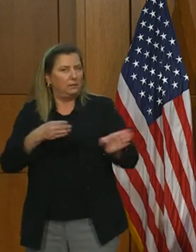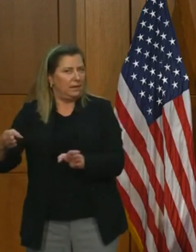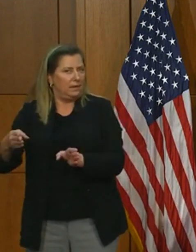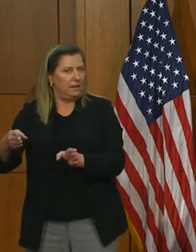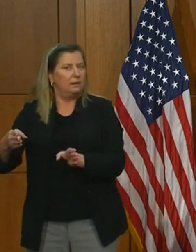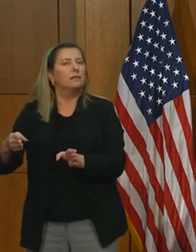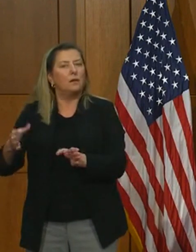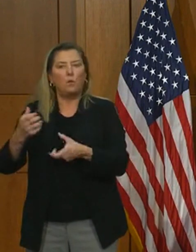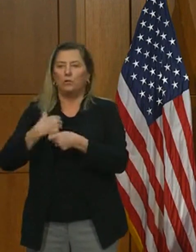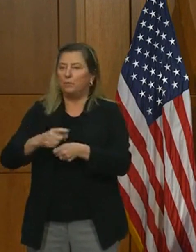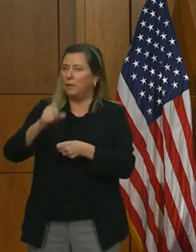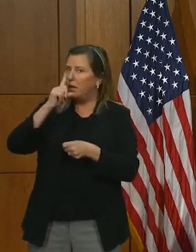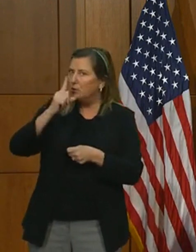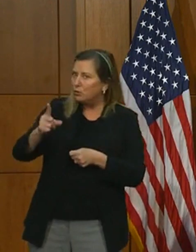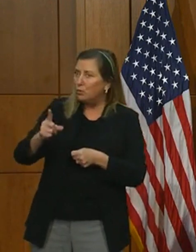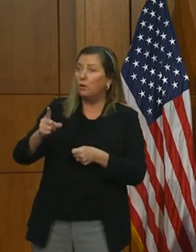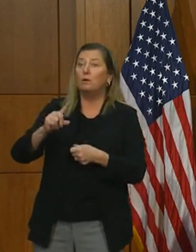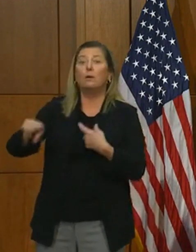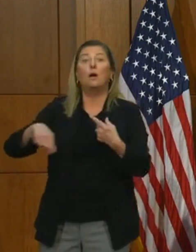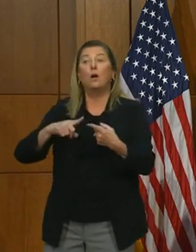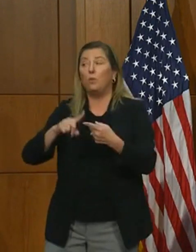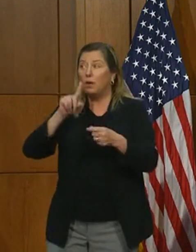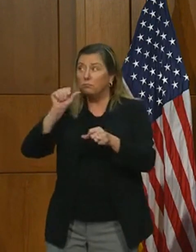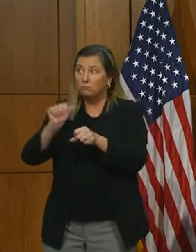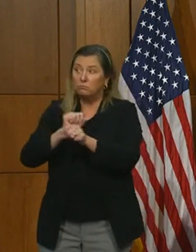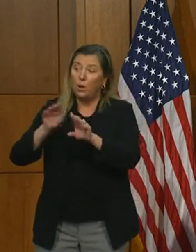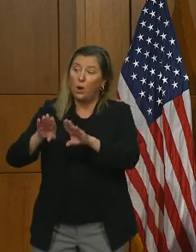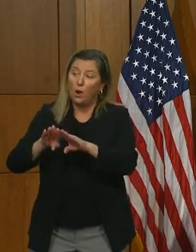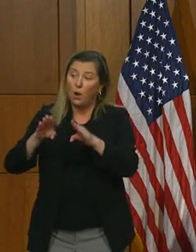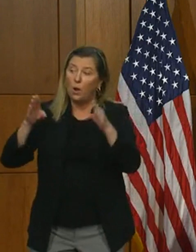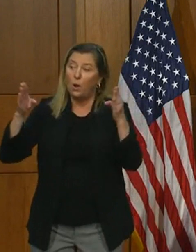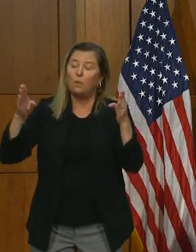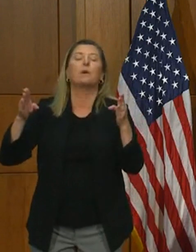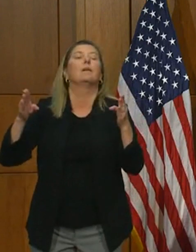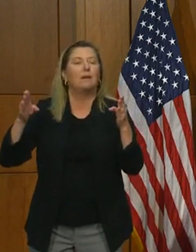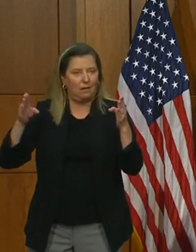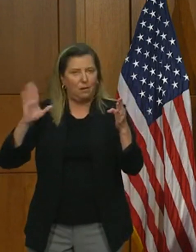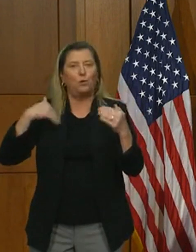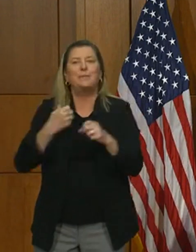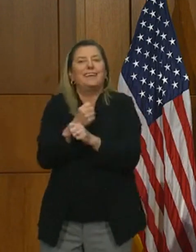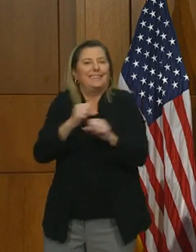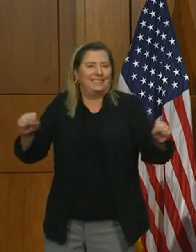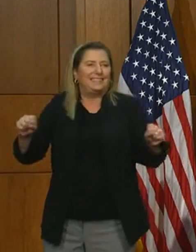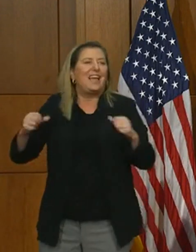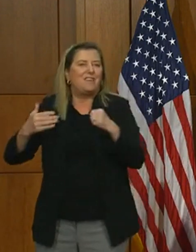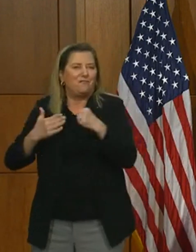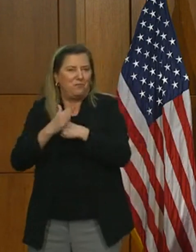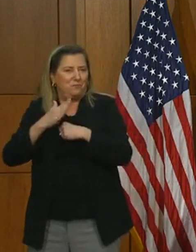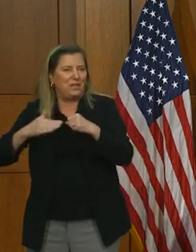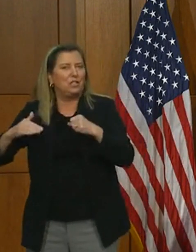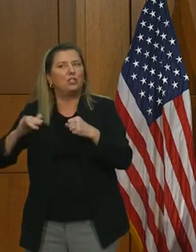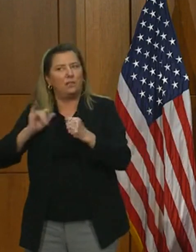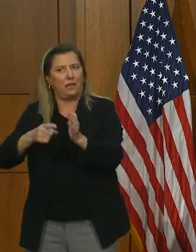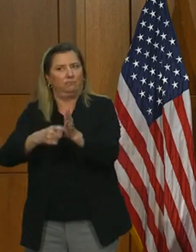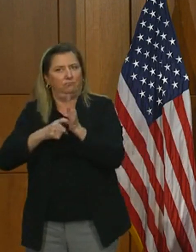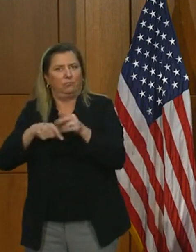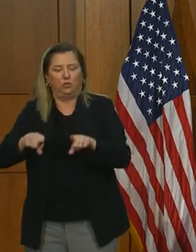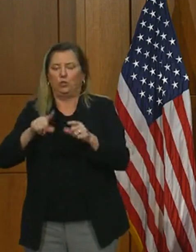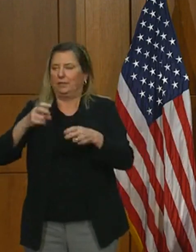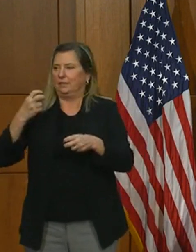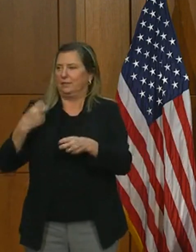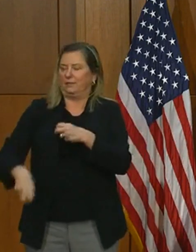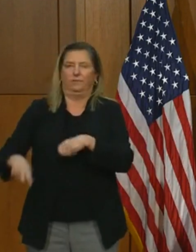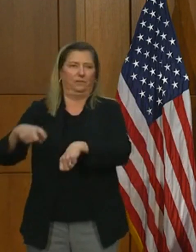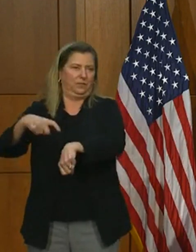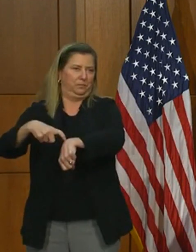to ensure that when we open, we will be the safe beach that is required in these most